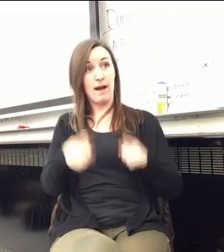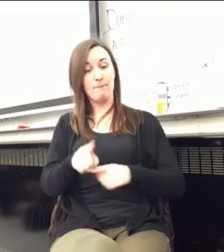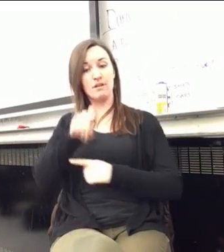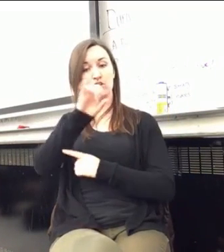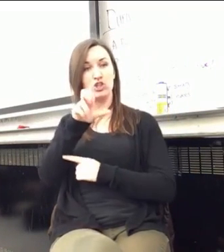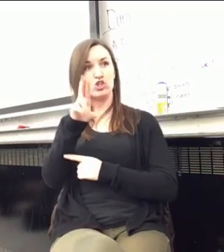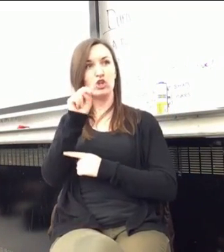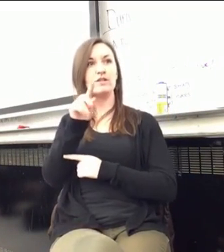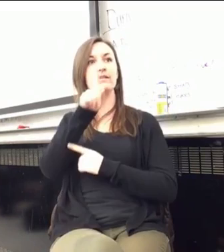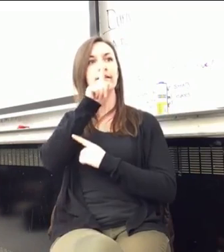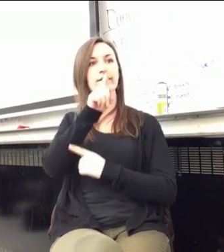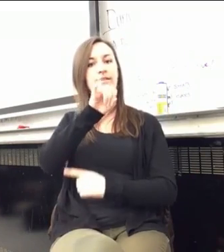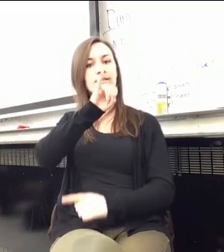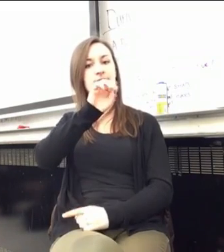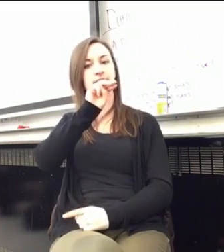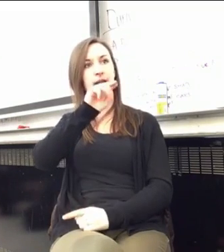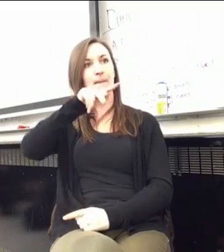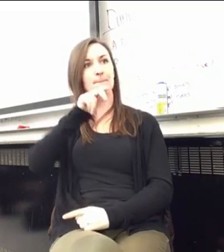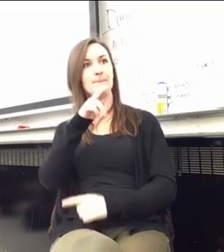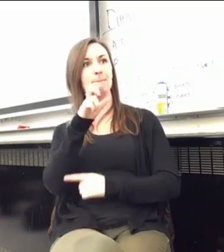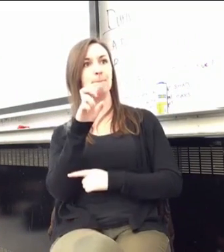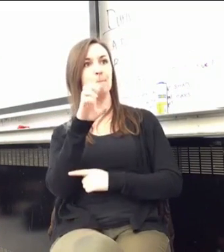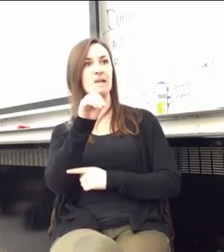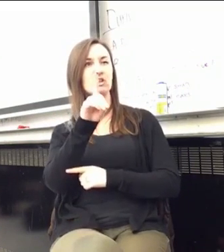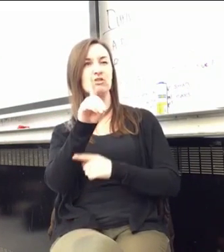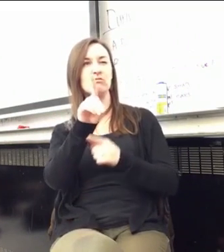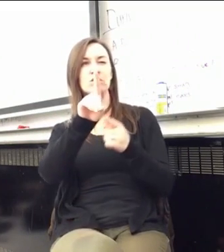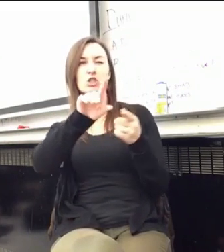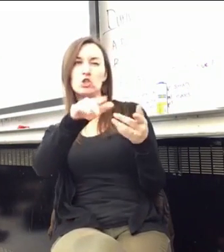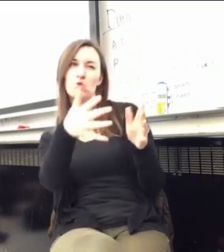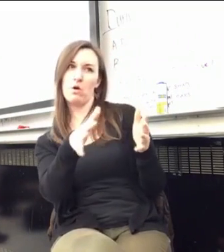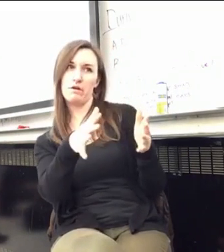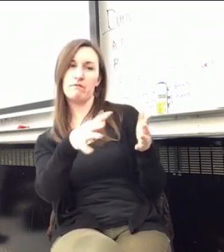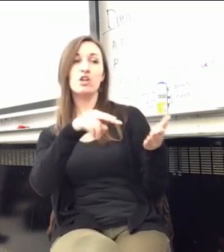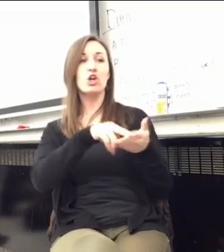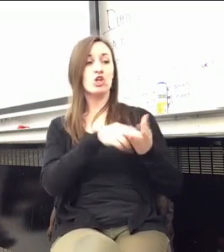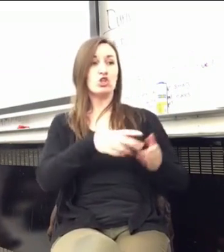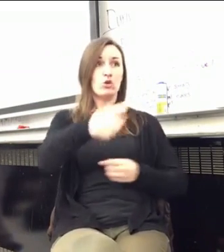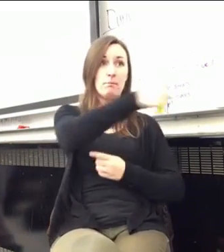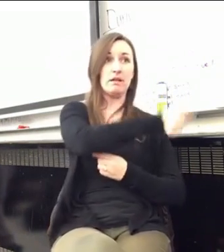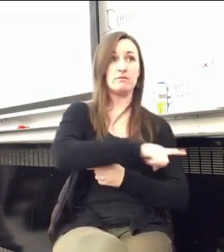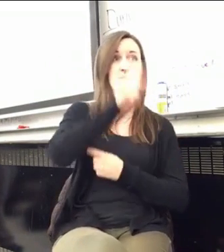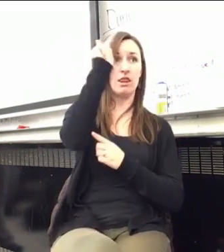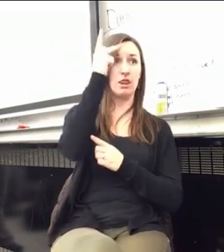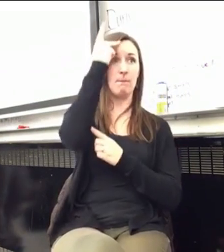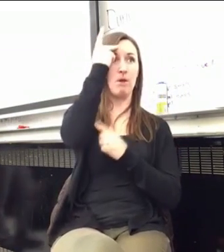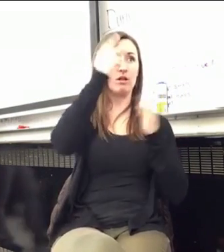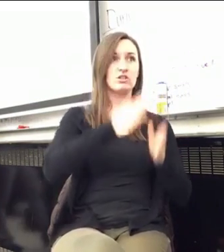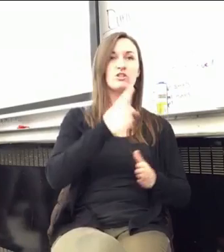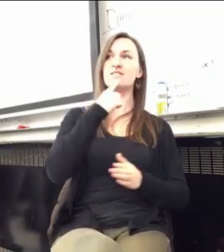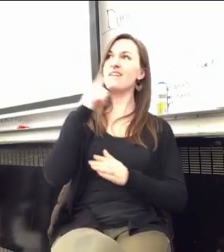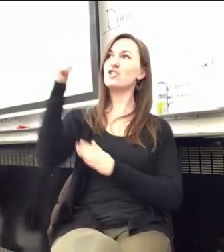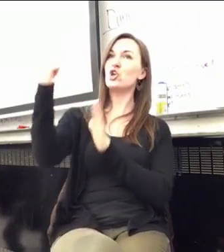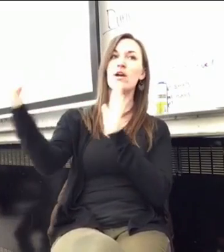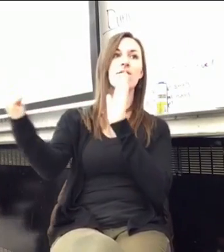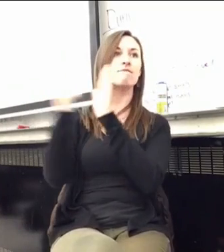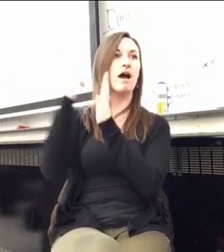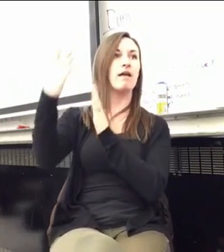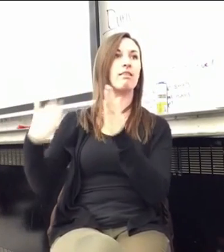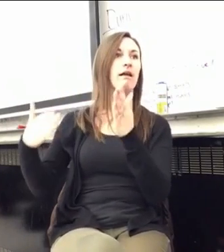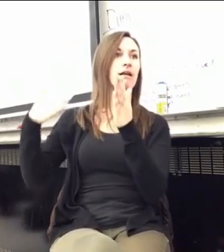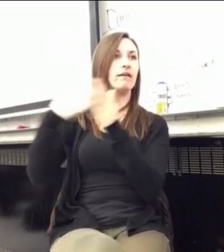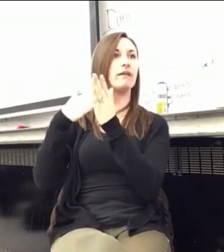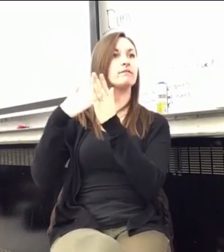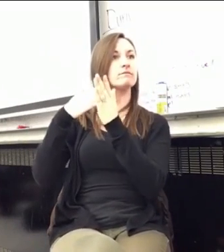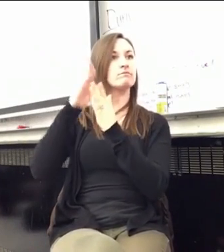Okay? So what's going to happen with Andrew Johnson is they're going to say that he violates an act. Basically, he puts somebody into a position. They say it's